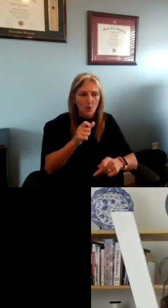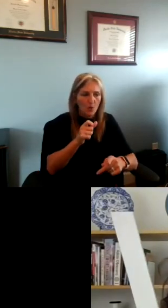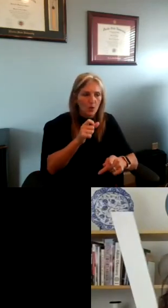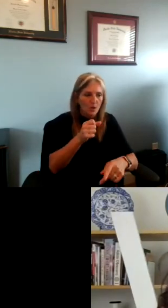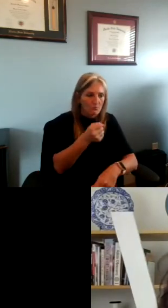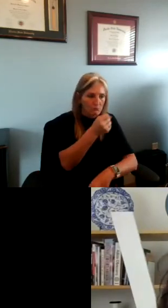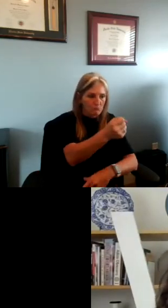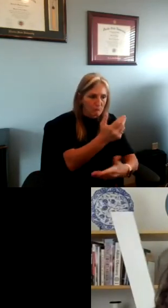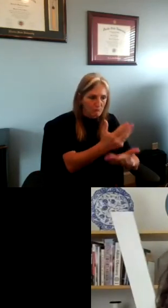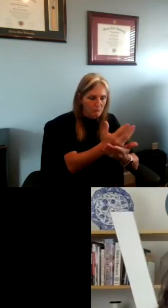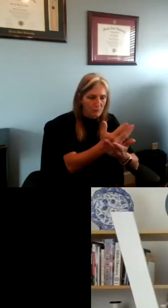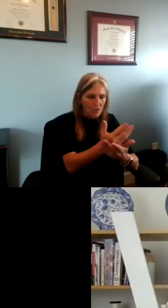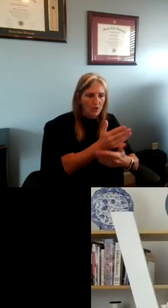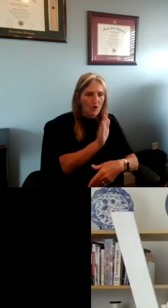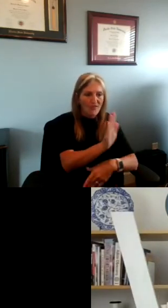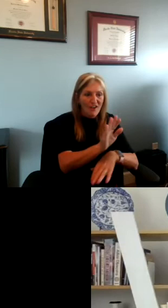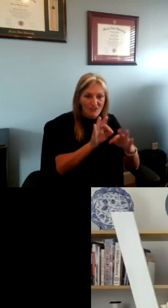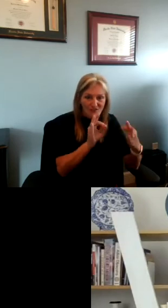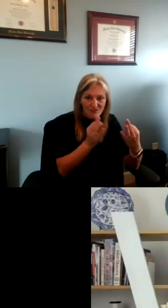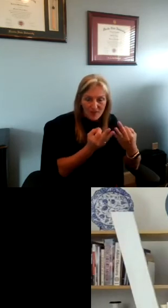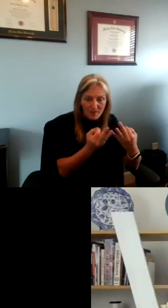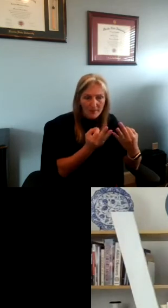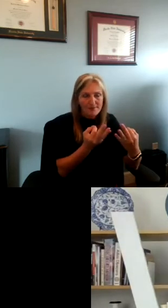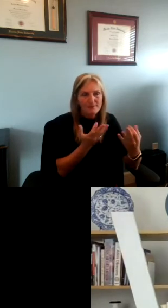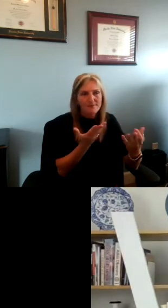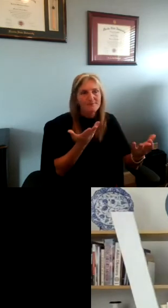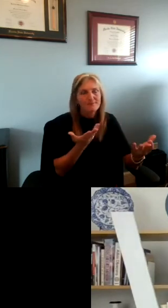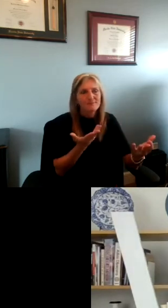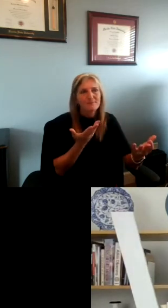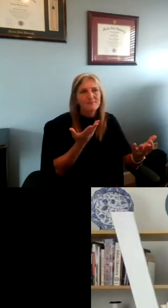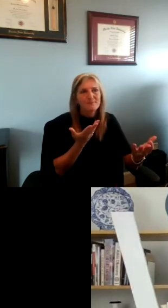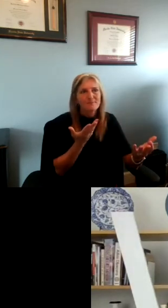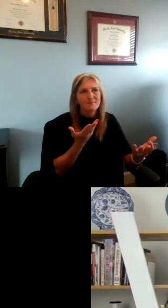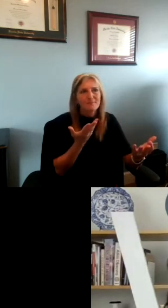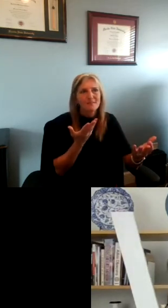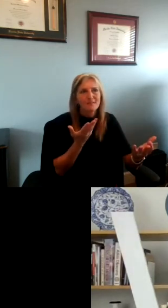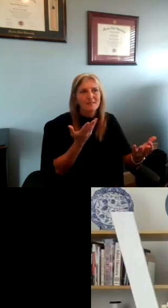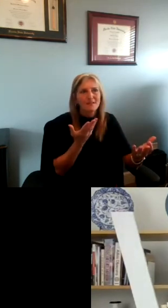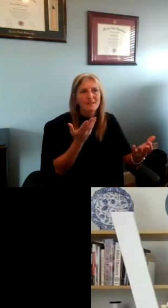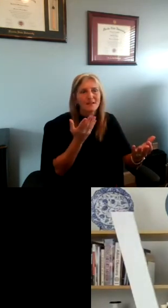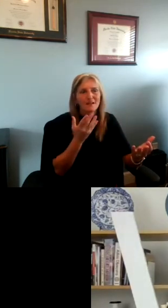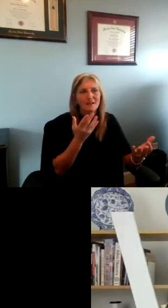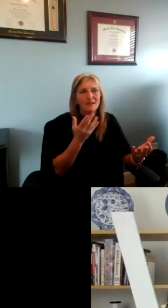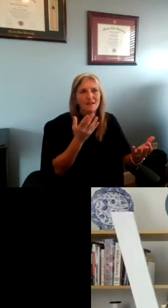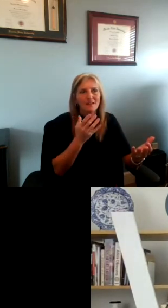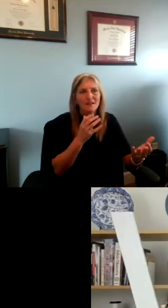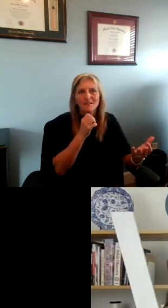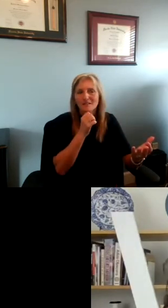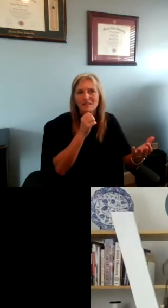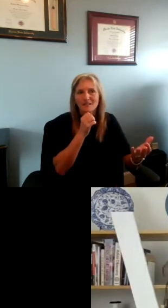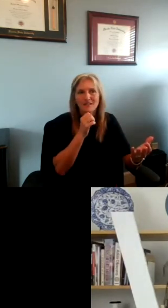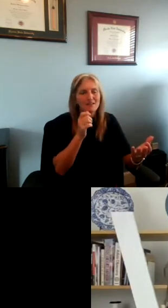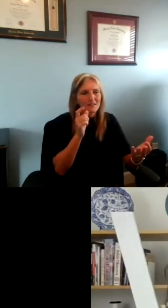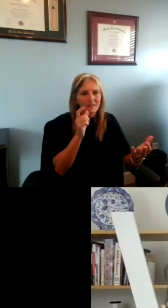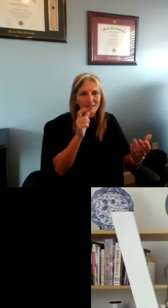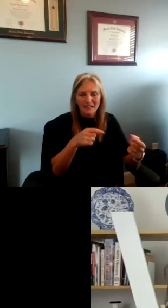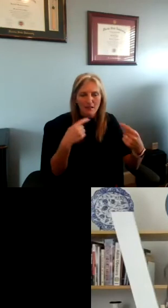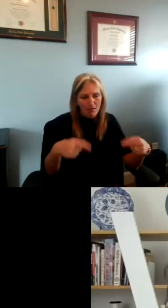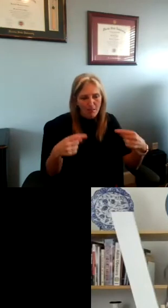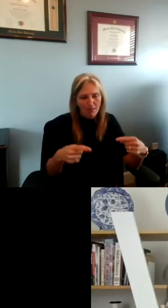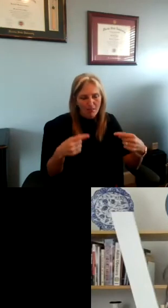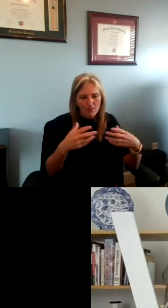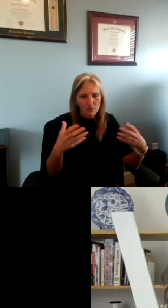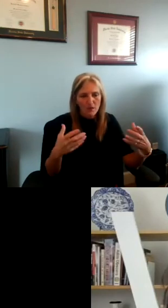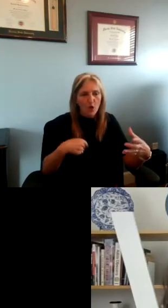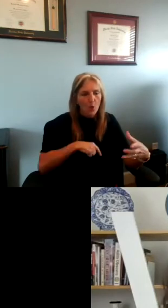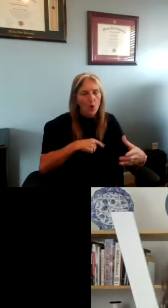facilities and their families, mm-hmm. It needn't be adversarial. We are a long way from a world without